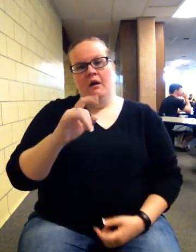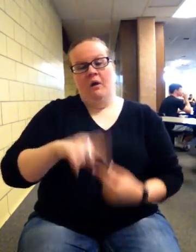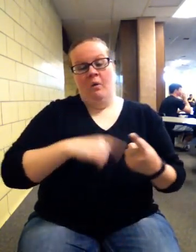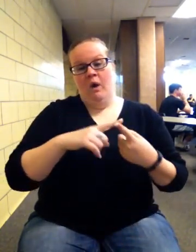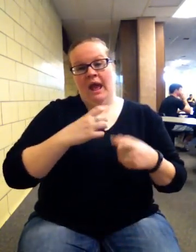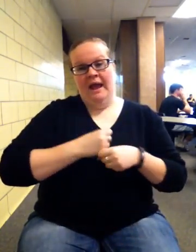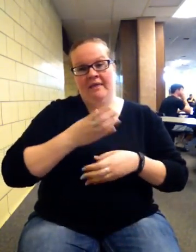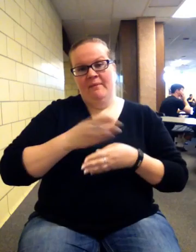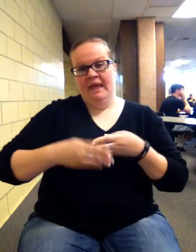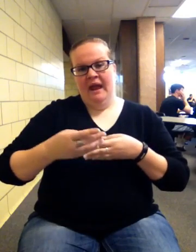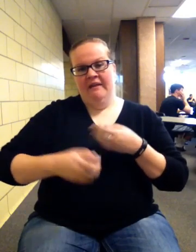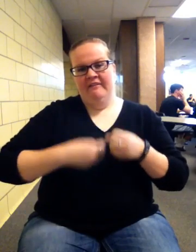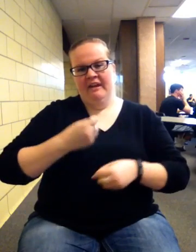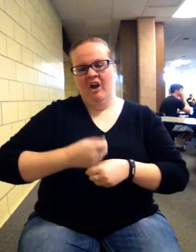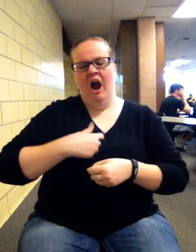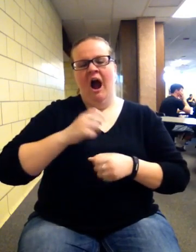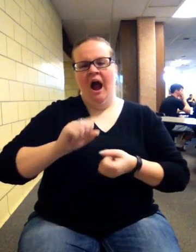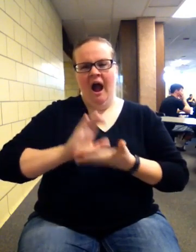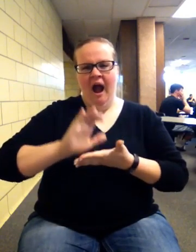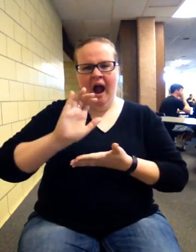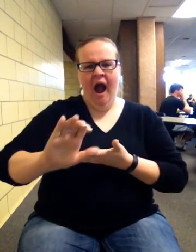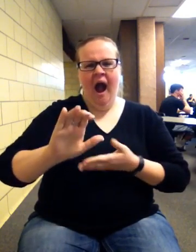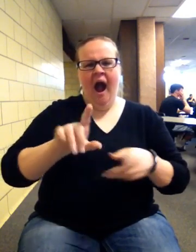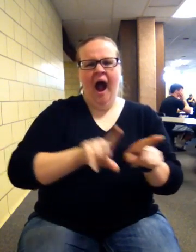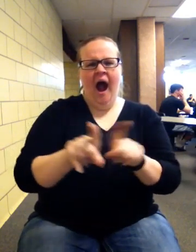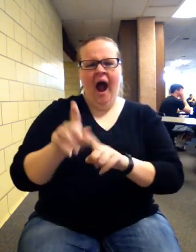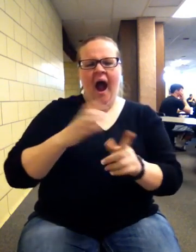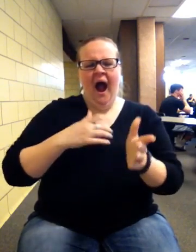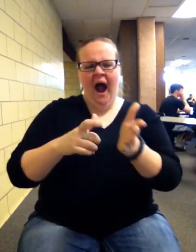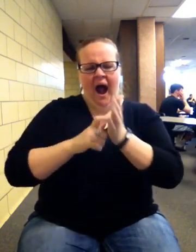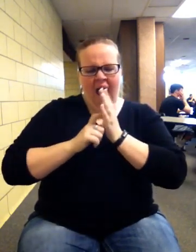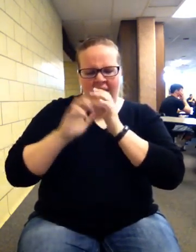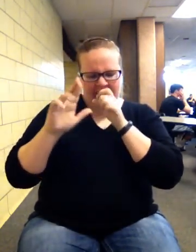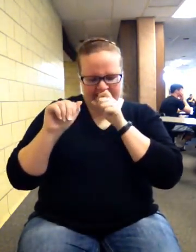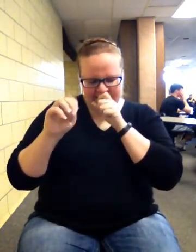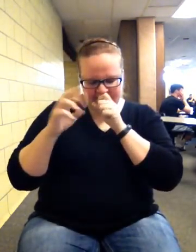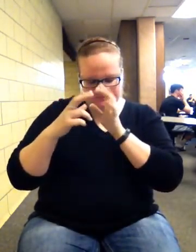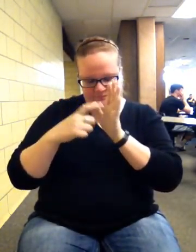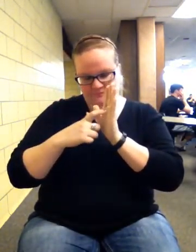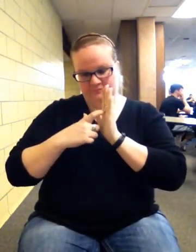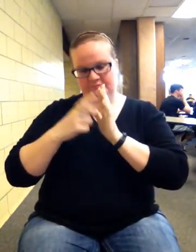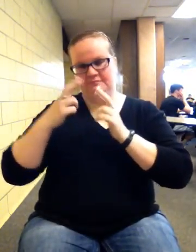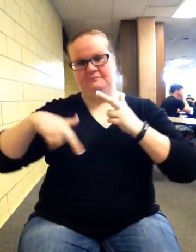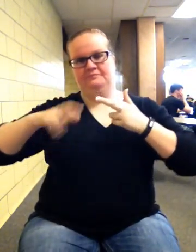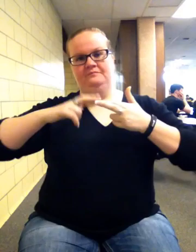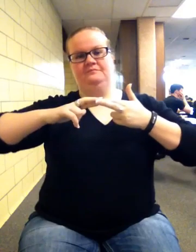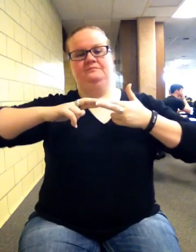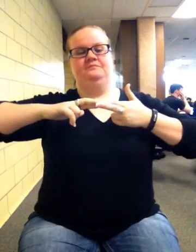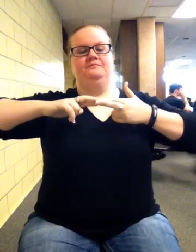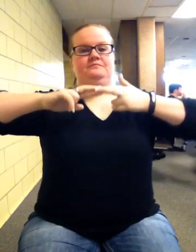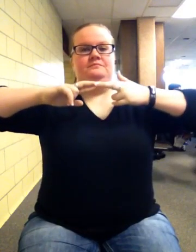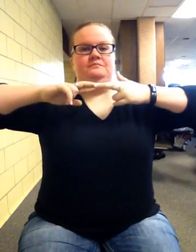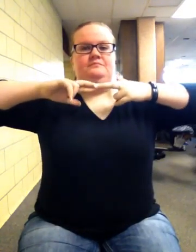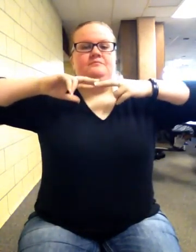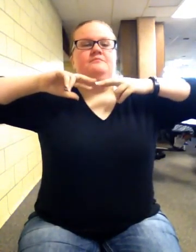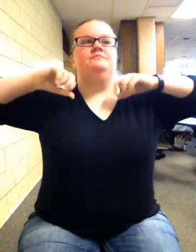of the year, I can reinvest them at my required rate of return, 12%. So what you're saying then, and I wrote